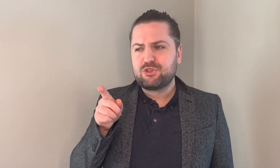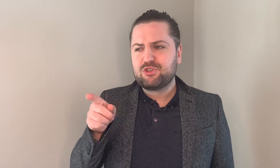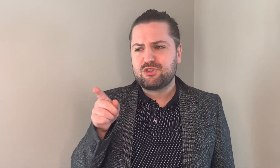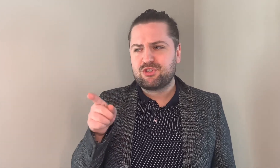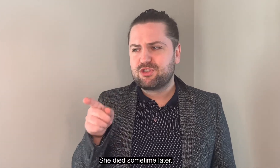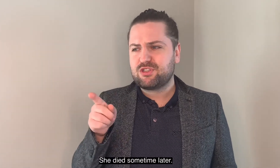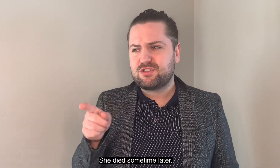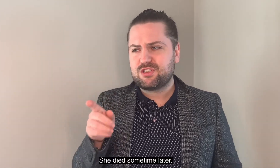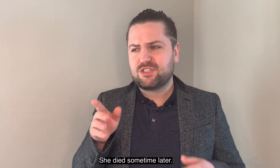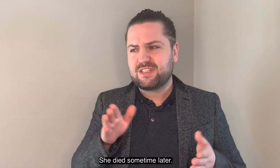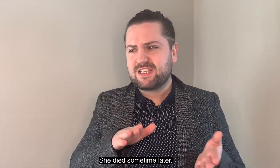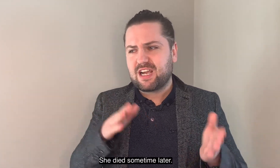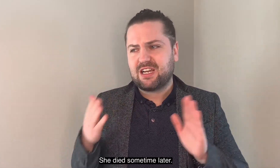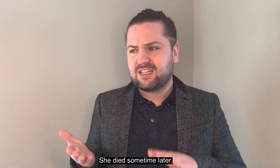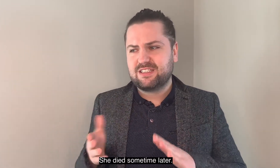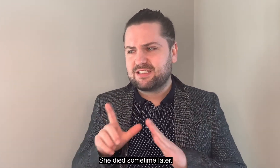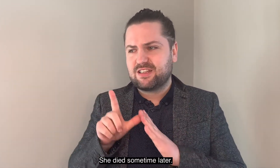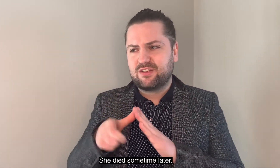She died sometime later.